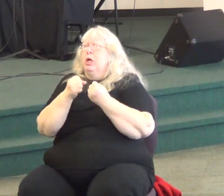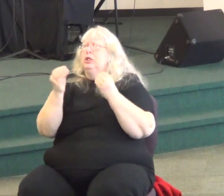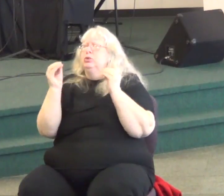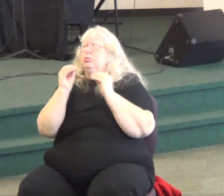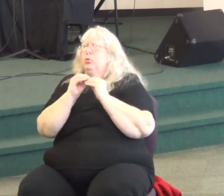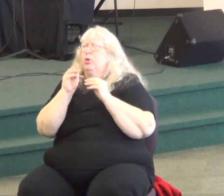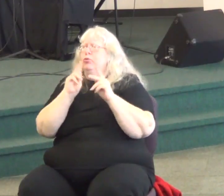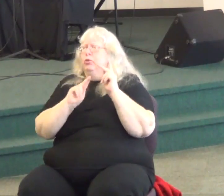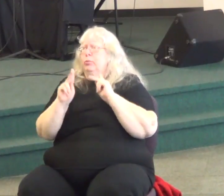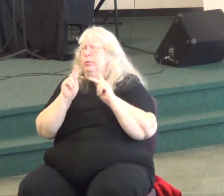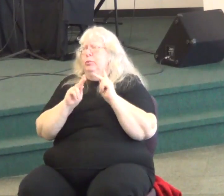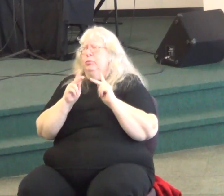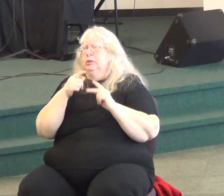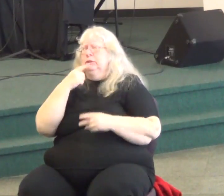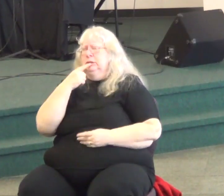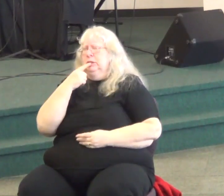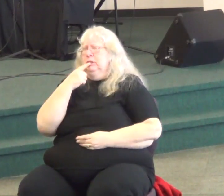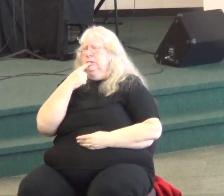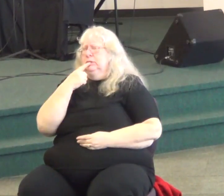claimed to know you and have fallen away.